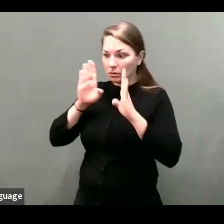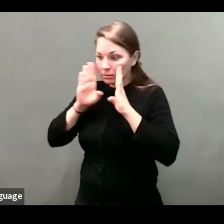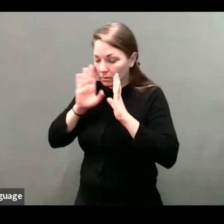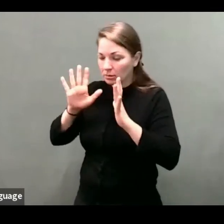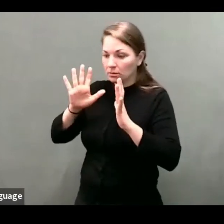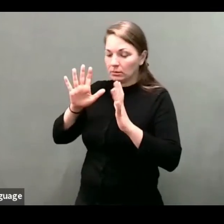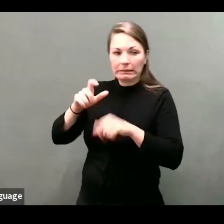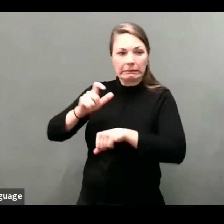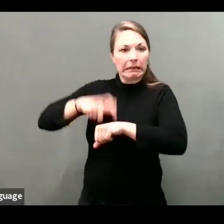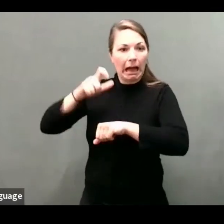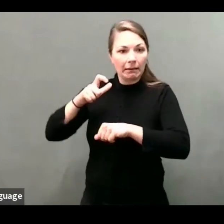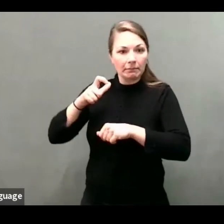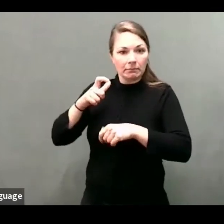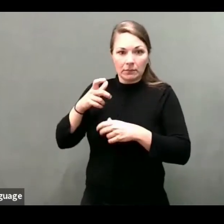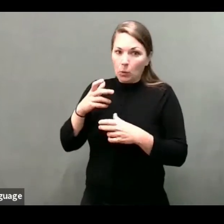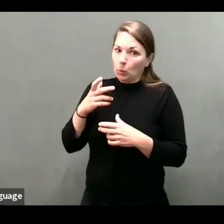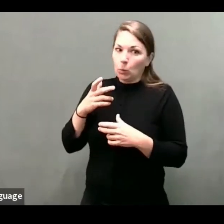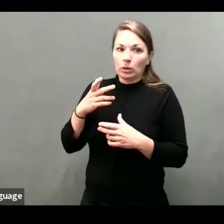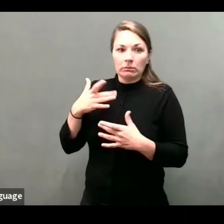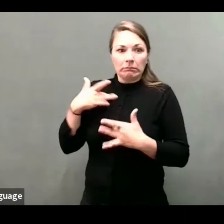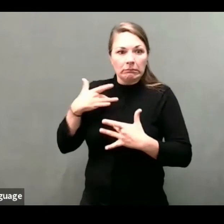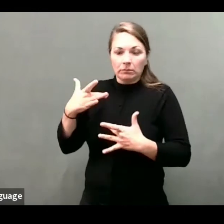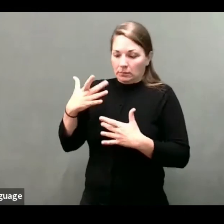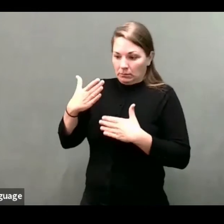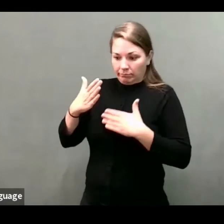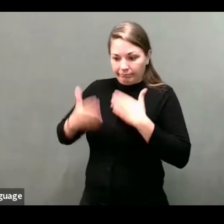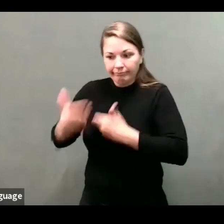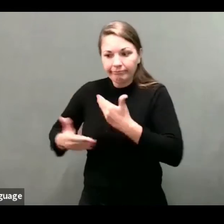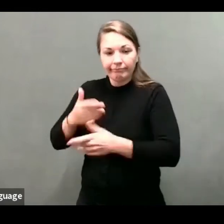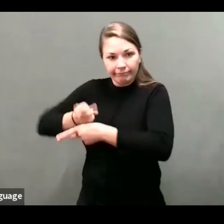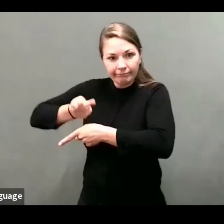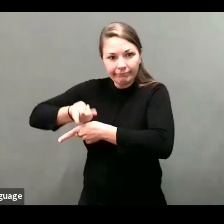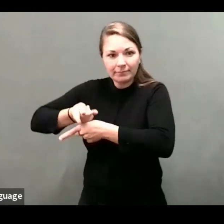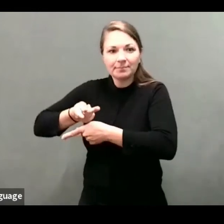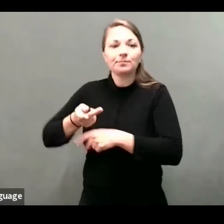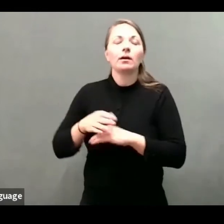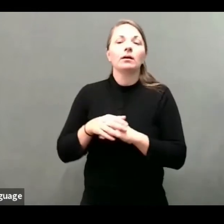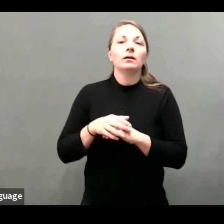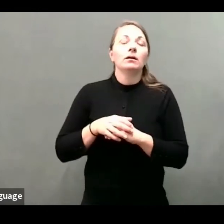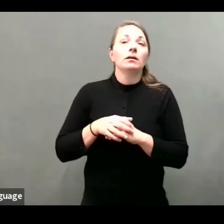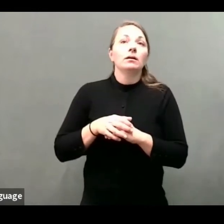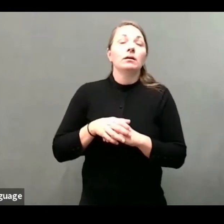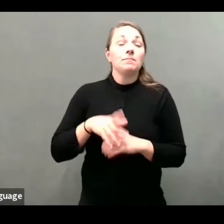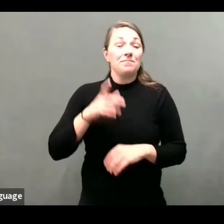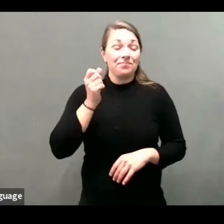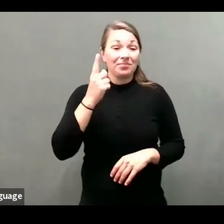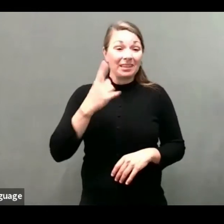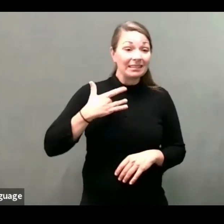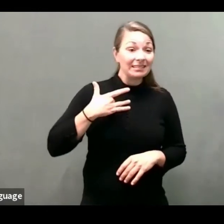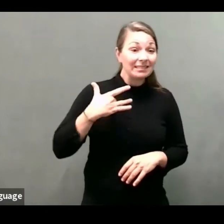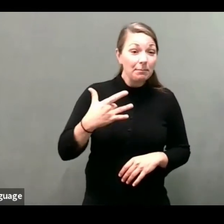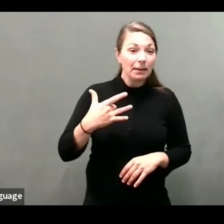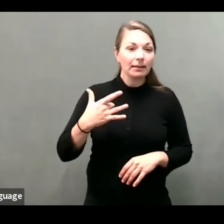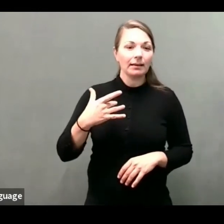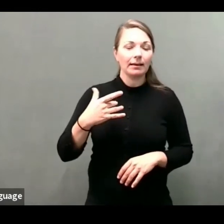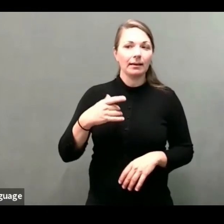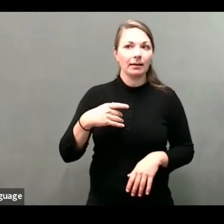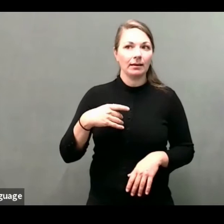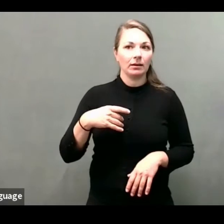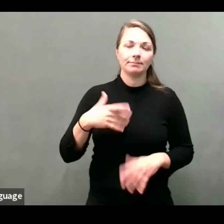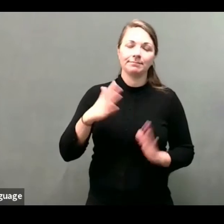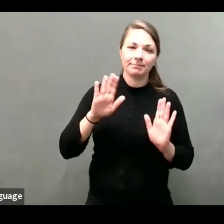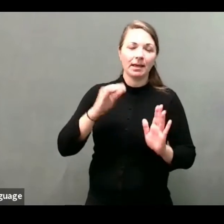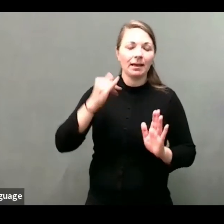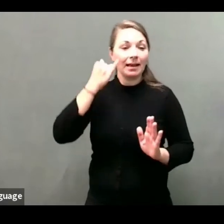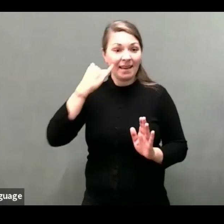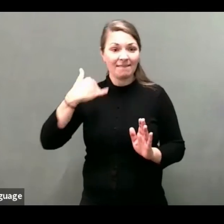something time sensitive to their visit. So typically, unless there's serious wounds that a patient presents